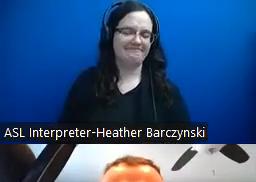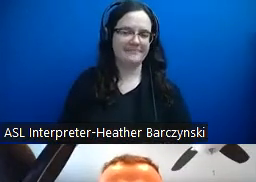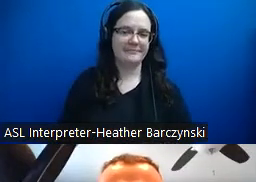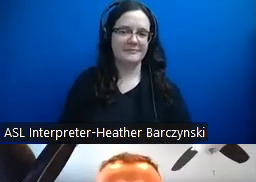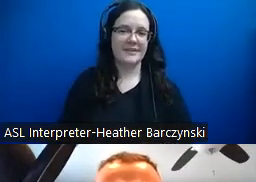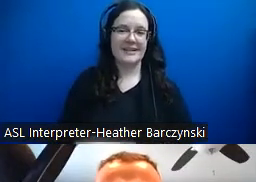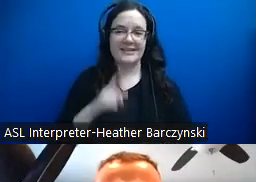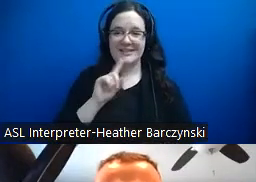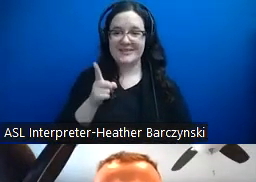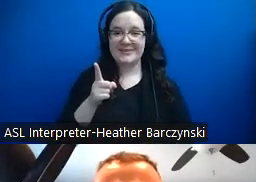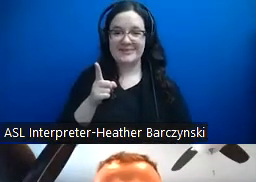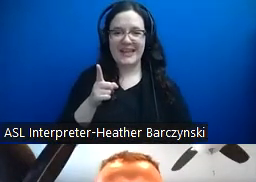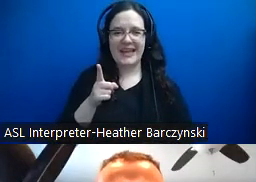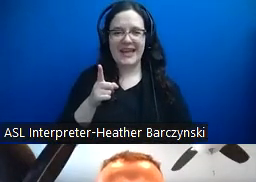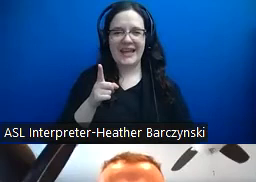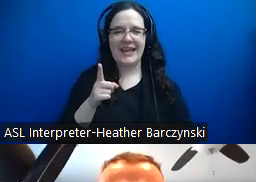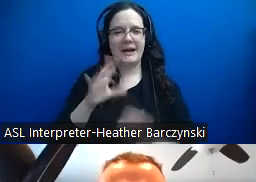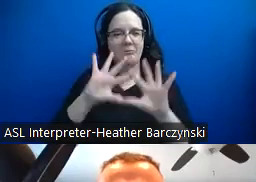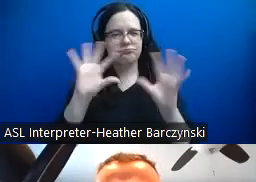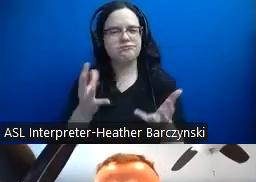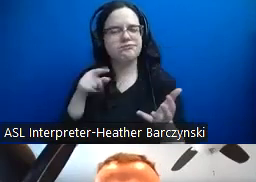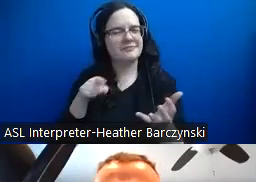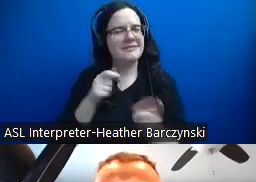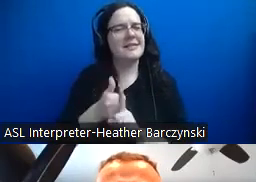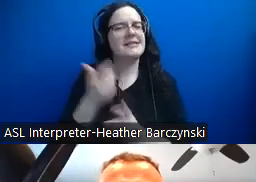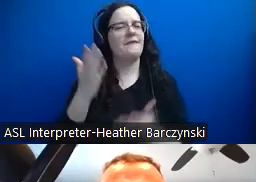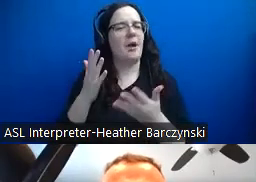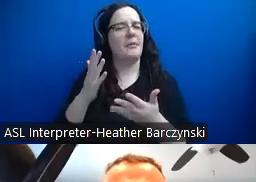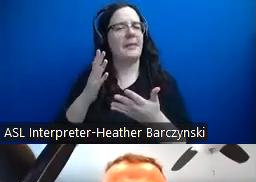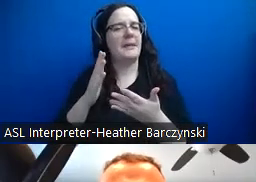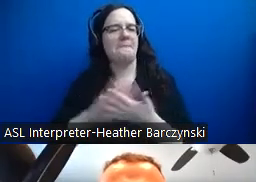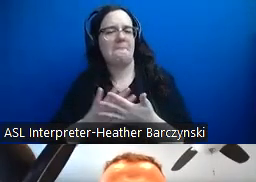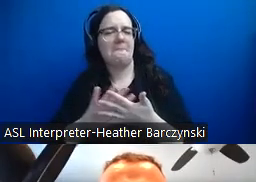things, they were probably subtle, but if you look back on it now, it was very noticeable.